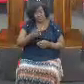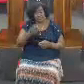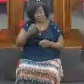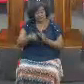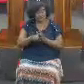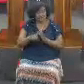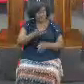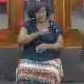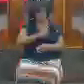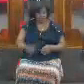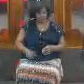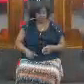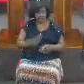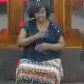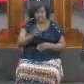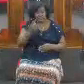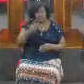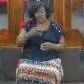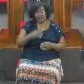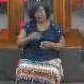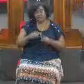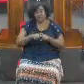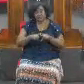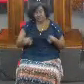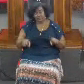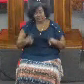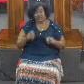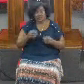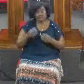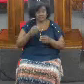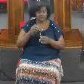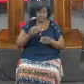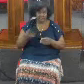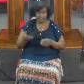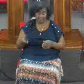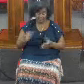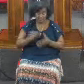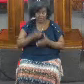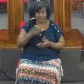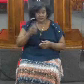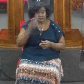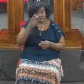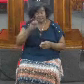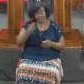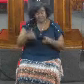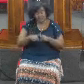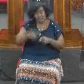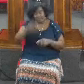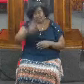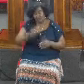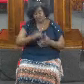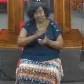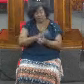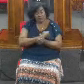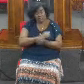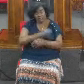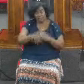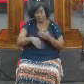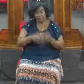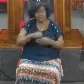Lord. There are diversities of operations in the same God, which works all in